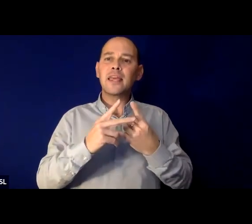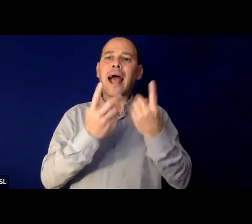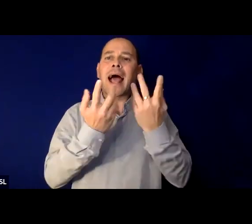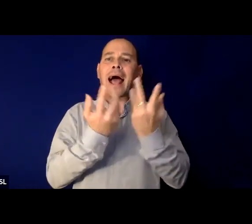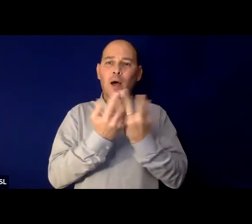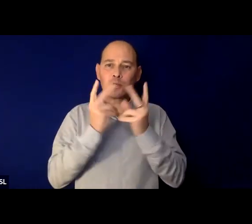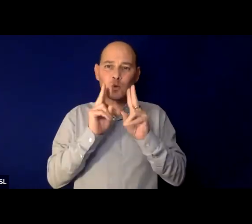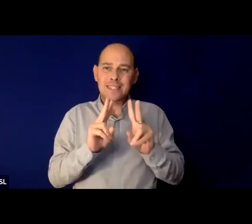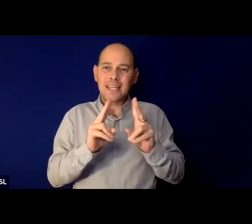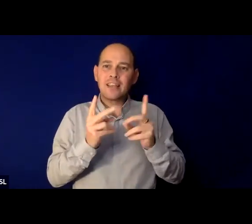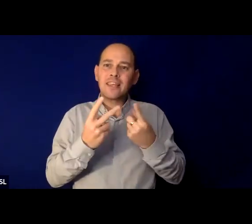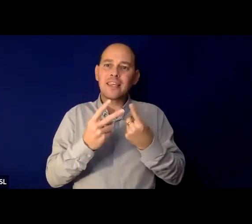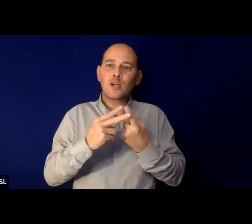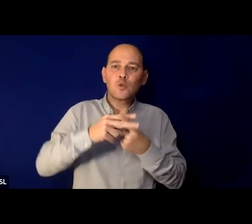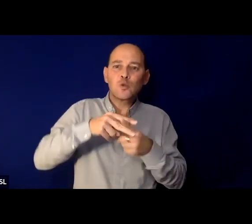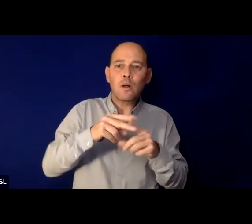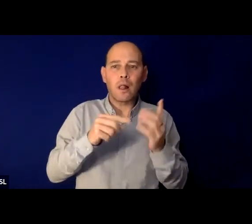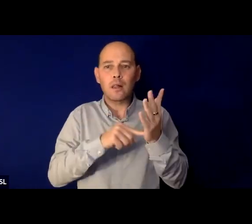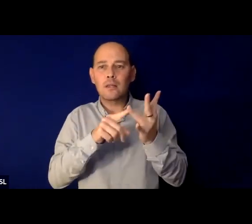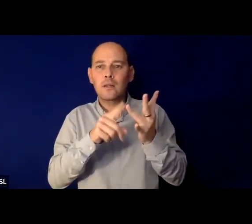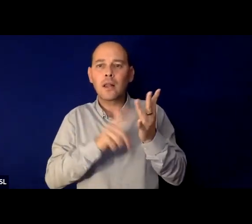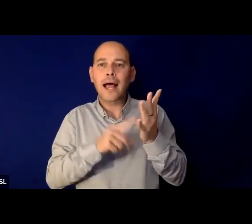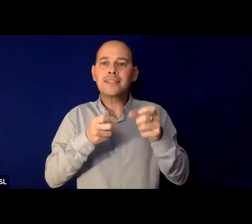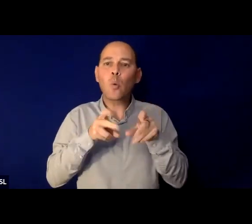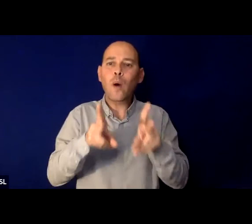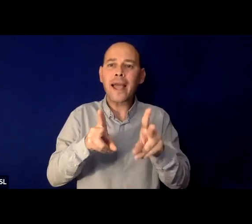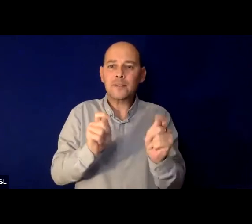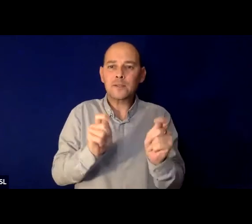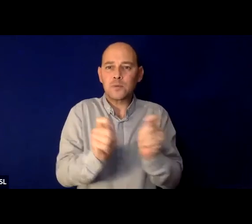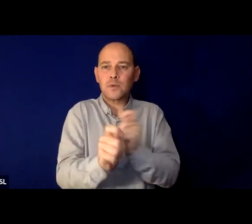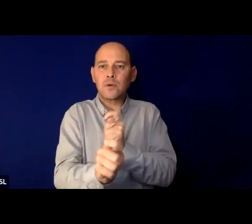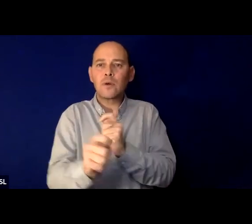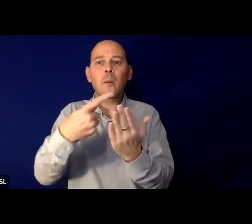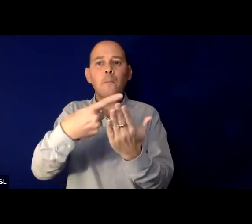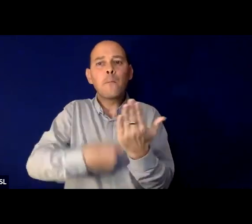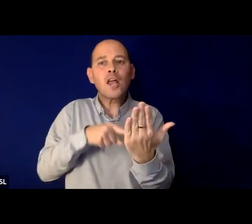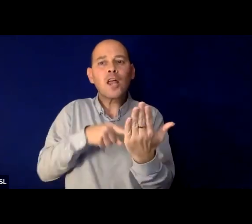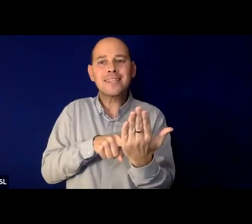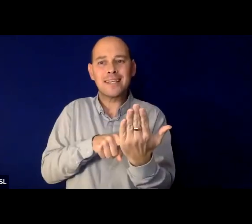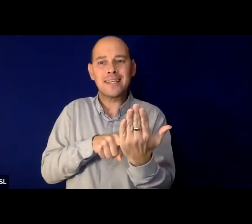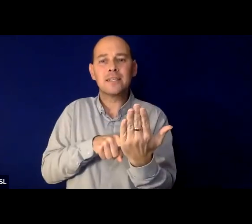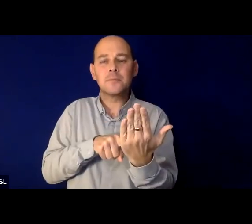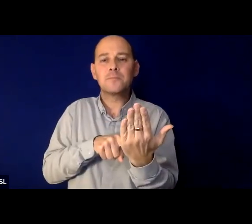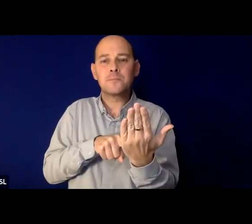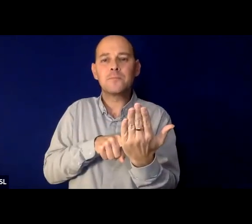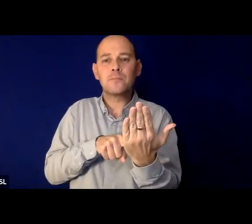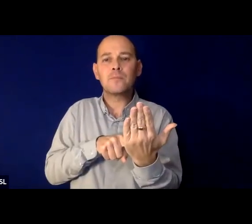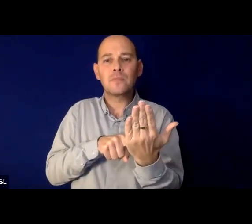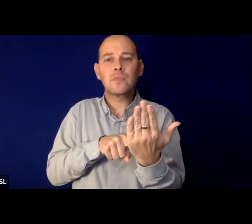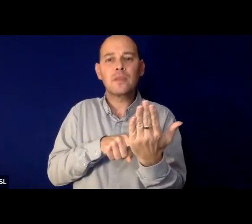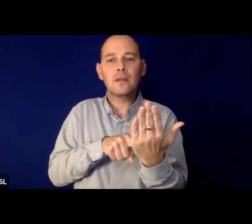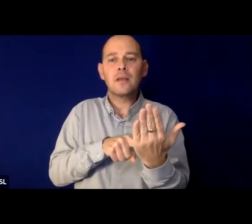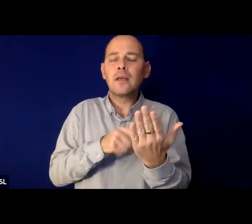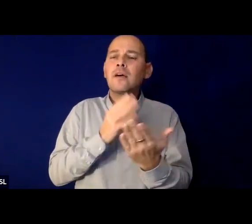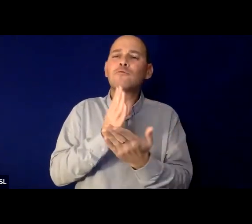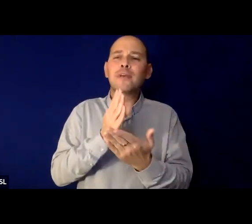to inform policy. And so something that I think a couple of the panelists have talked about already is just that there's a real lack of